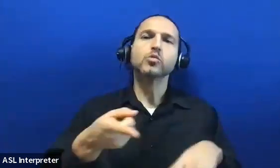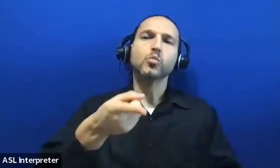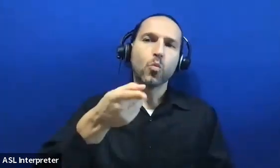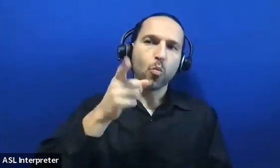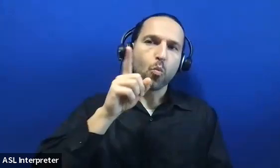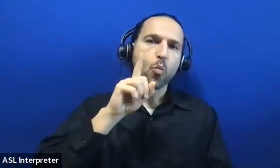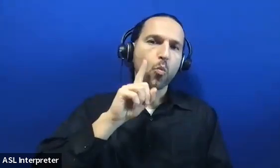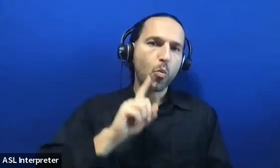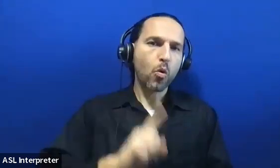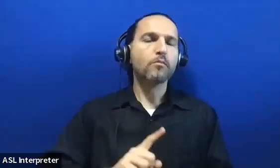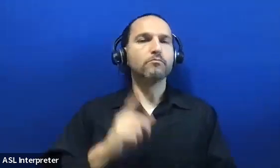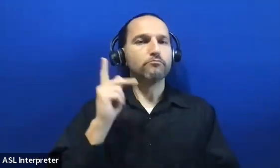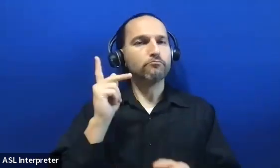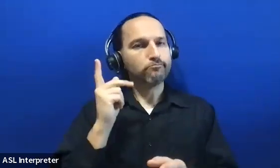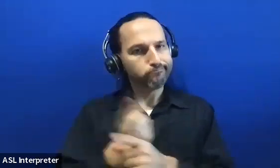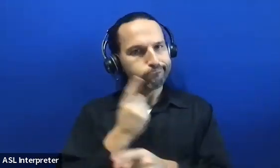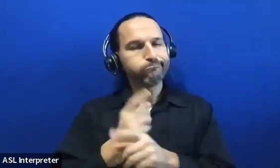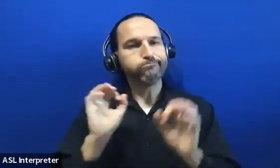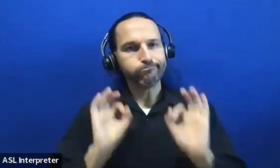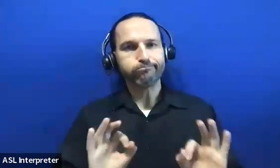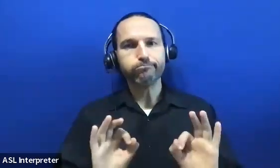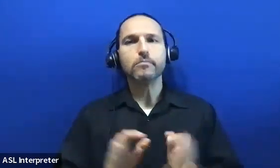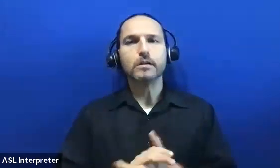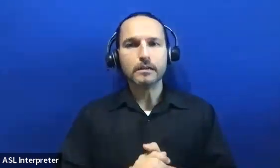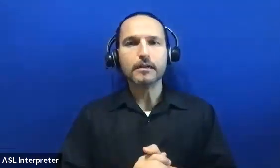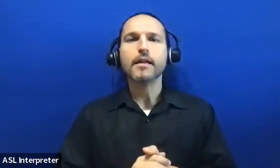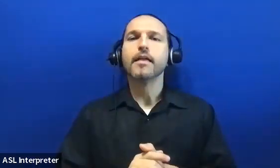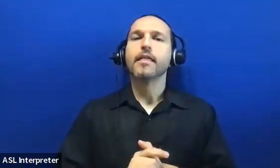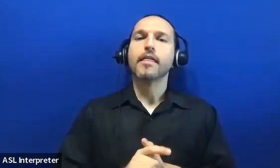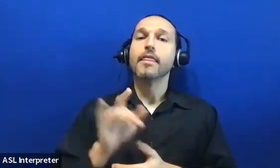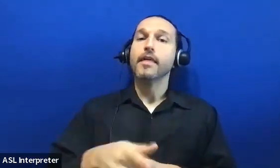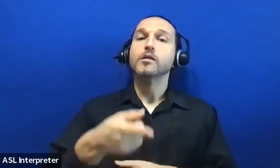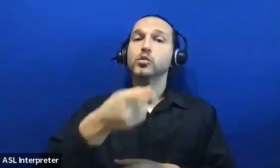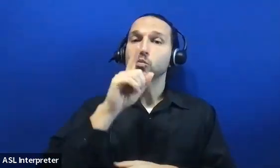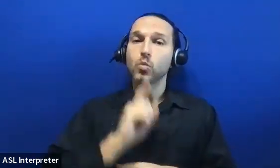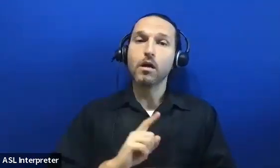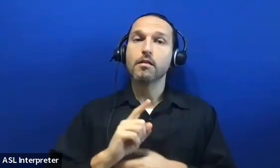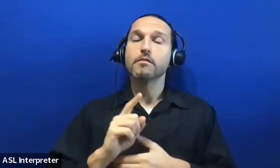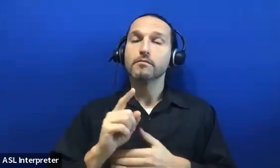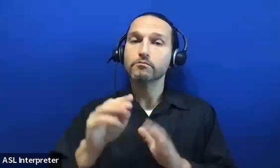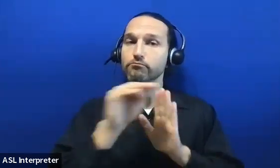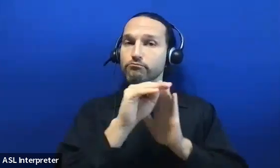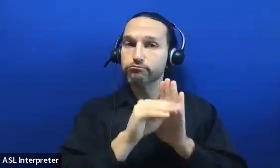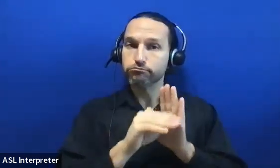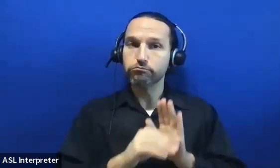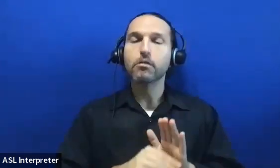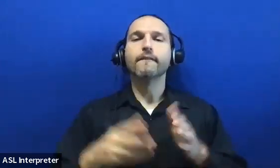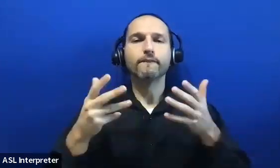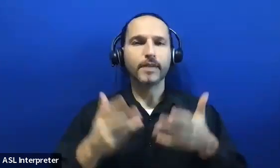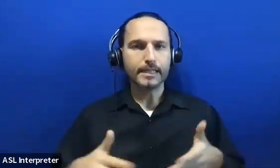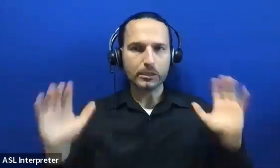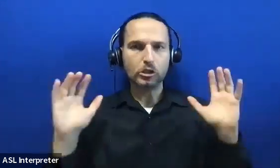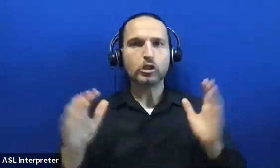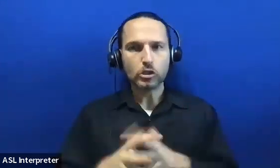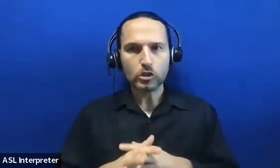our food and it got to the right place. So now the swallowing stages are over. And you can see in this video